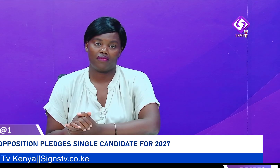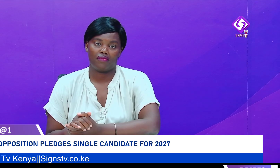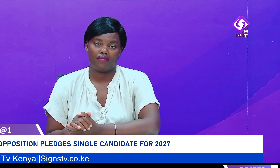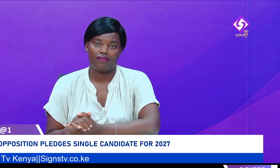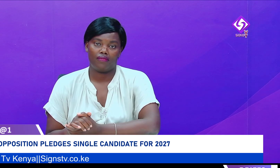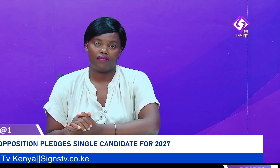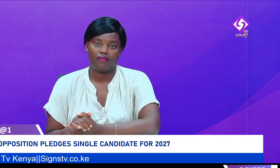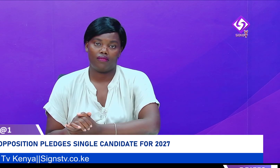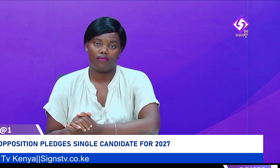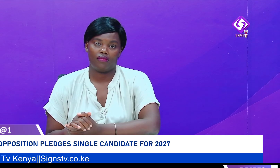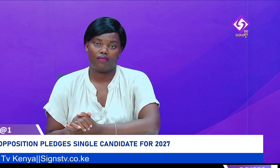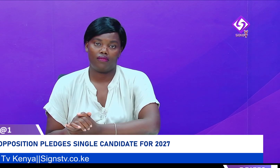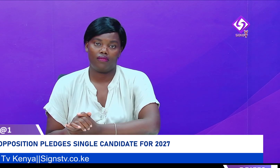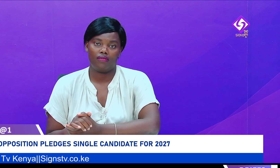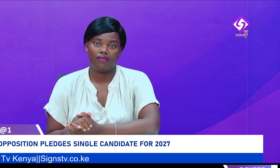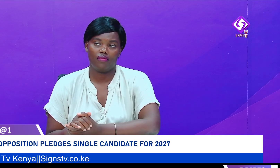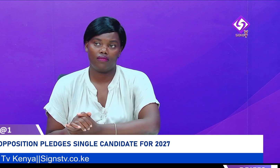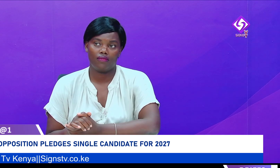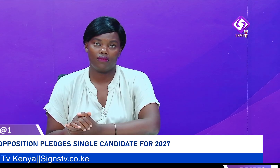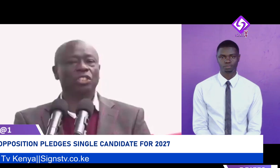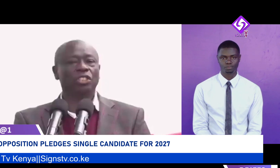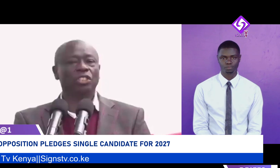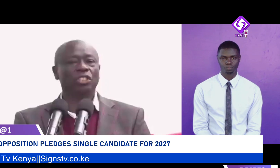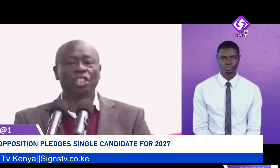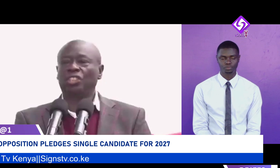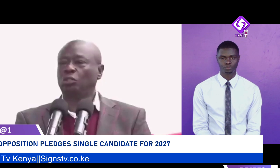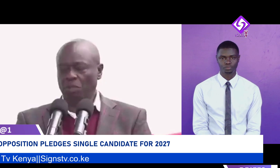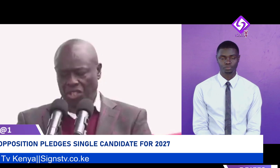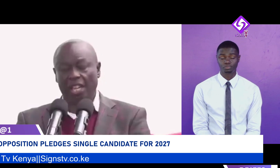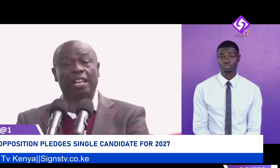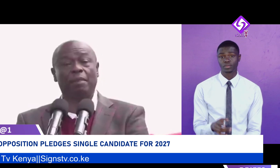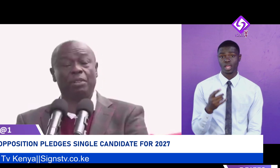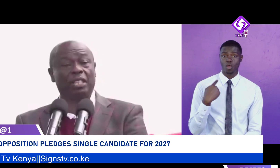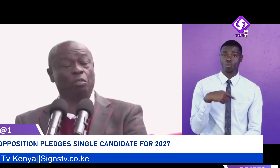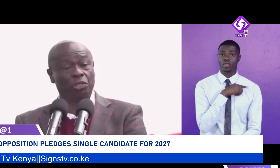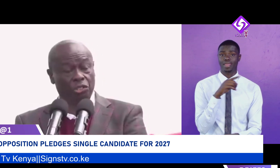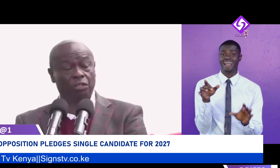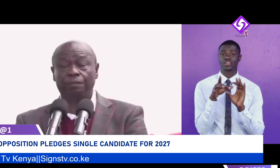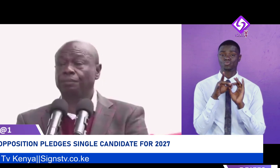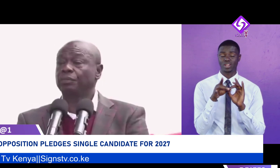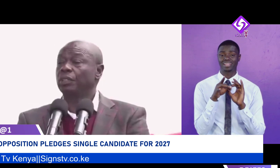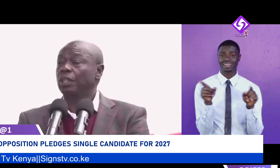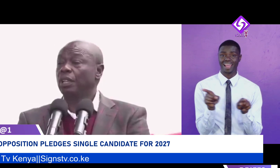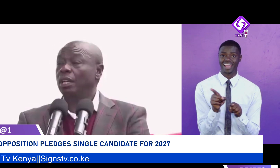concerning Kenyan sovereignty. Sisi tumeshikana kama United Opposition